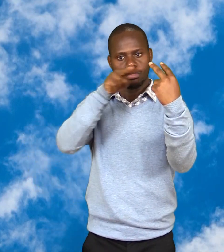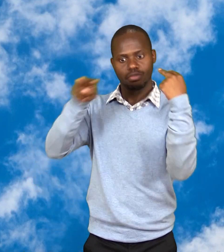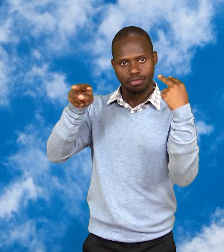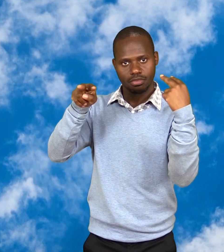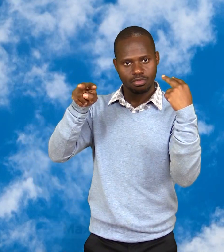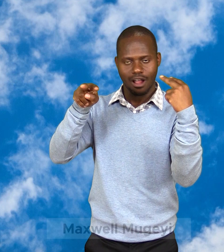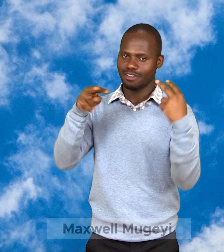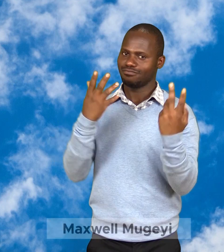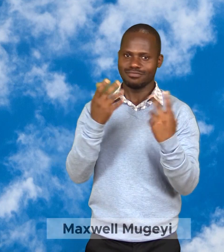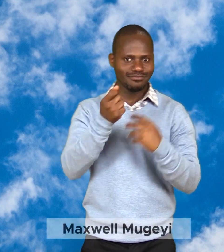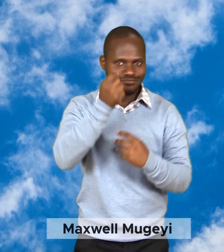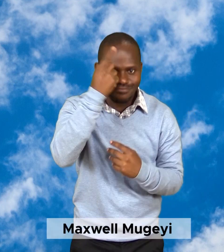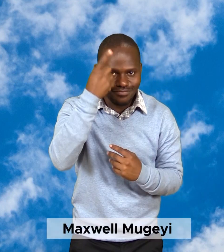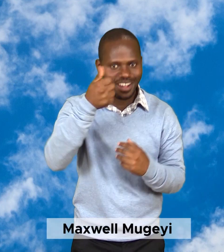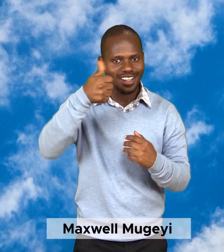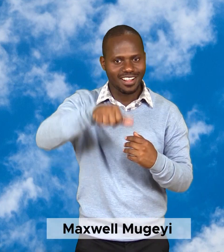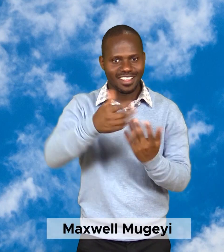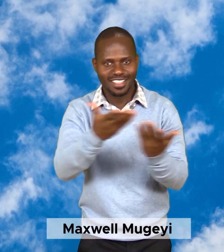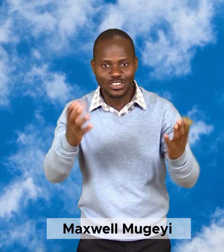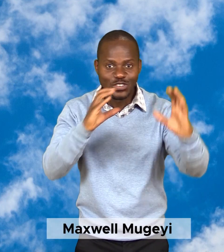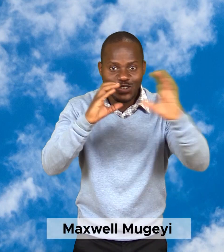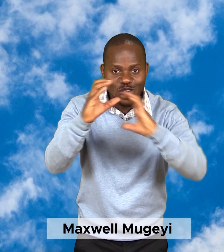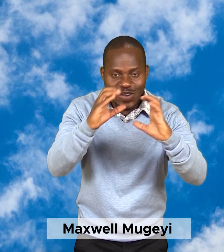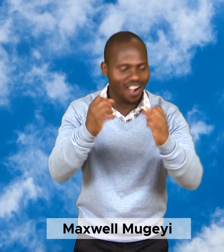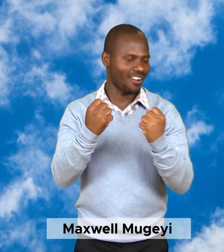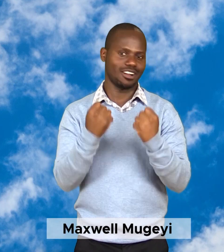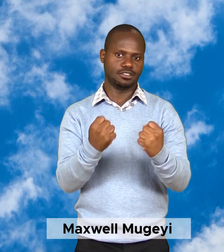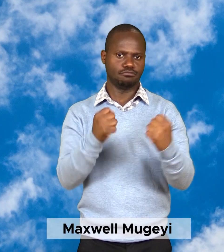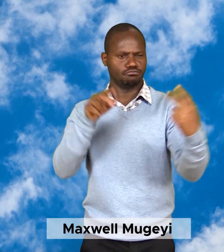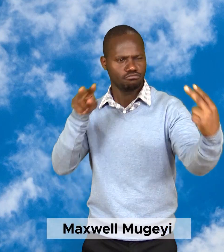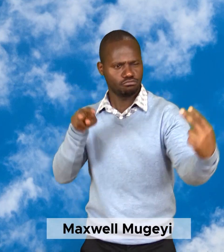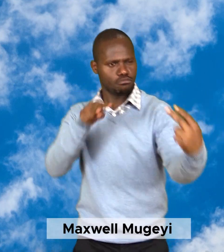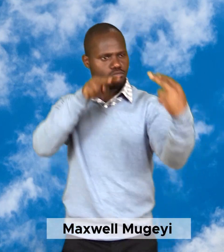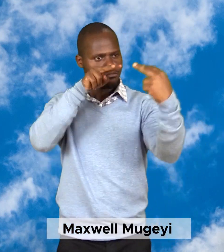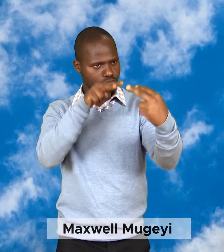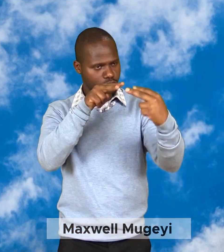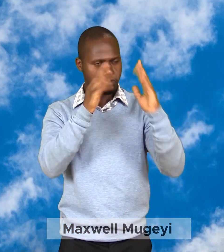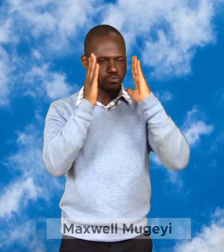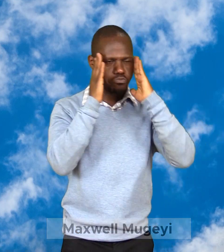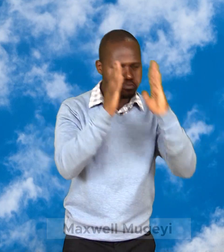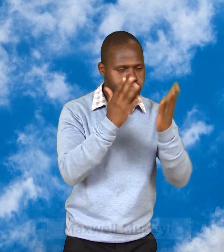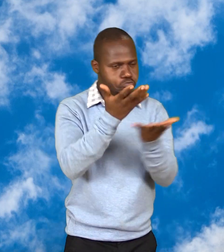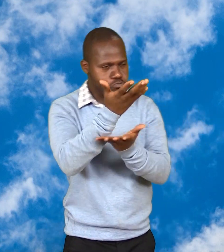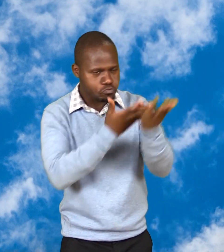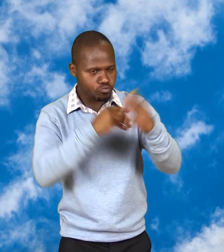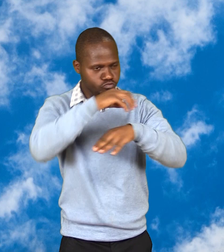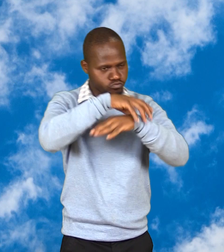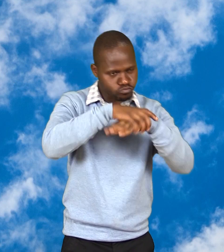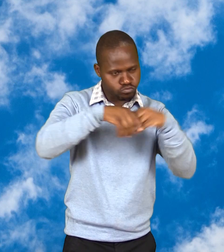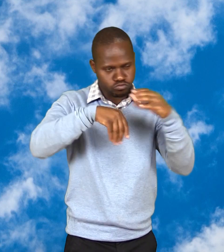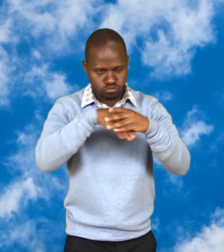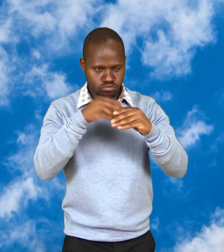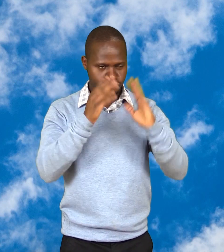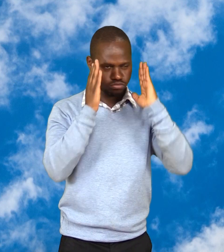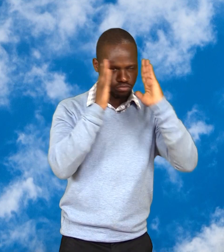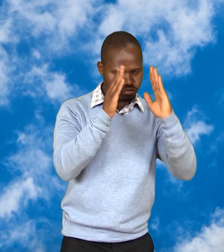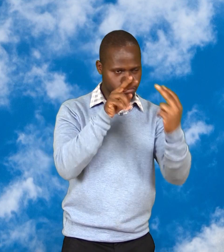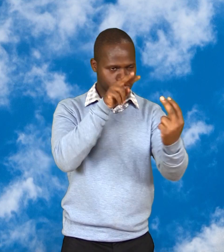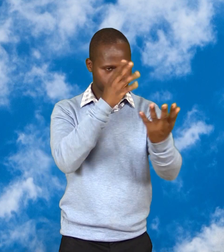focus well. When you don't maintain eye contact, then you miss on whatever the deaf person is speaking or relaying to